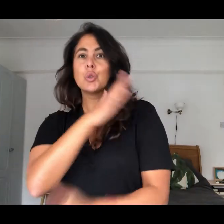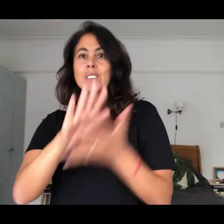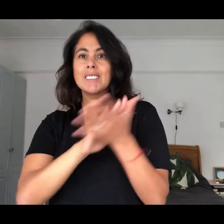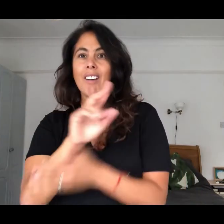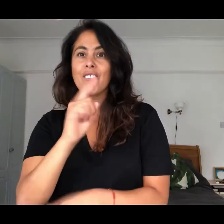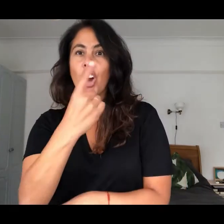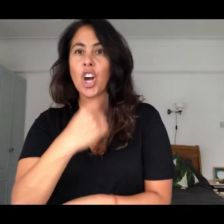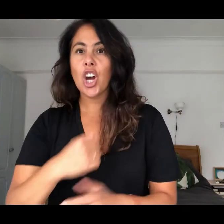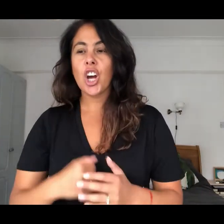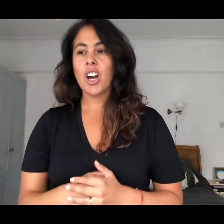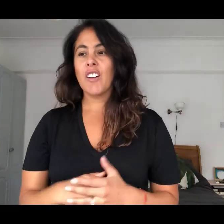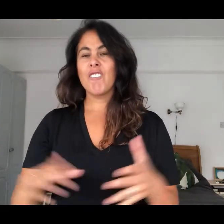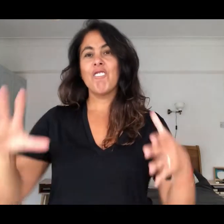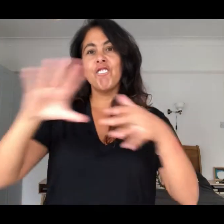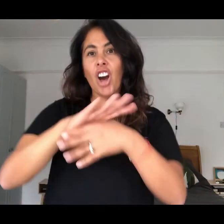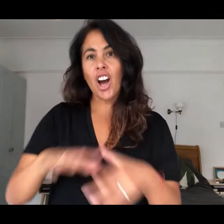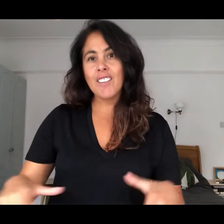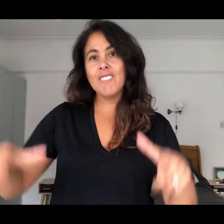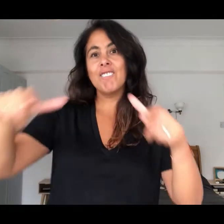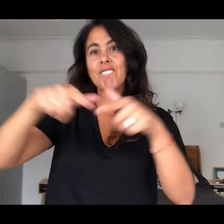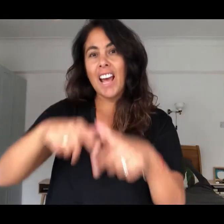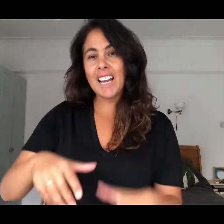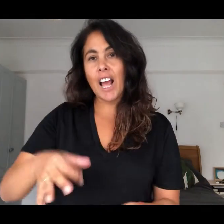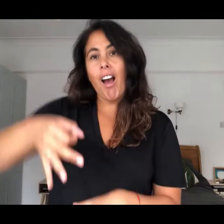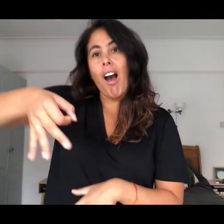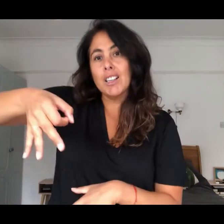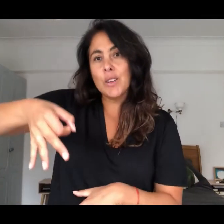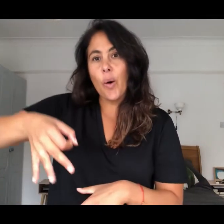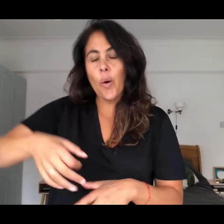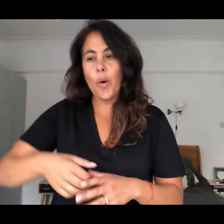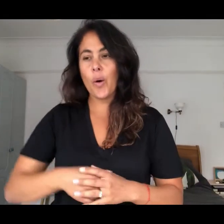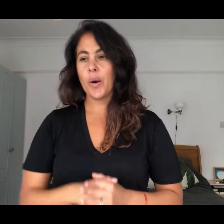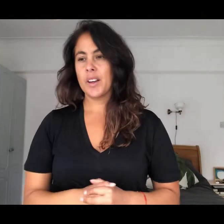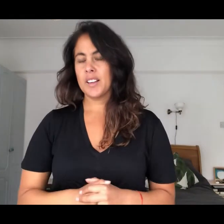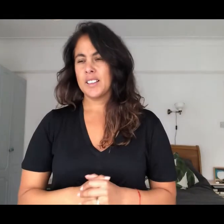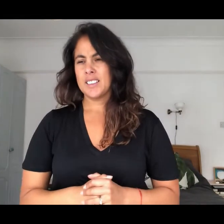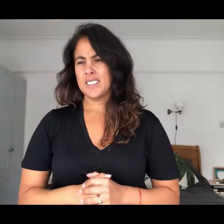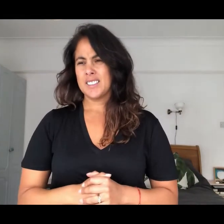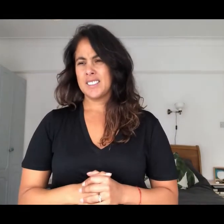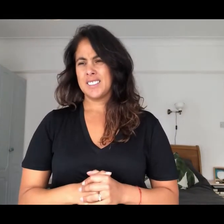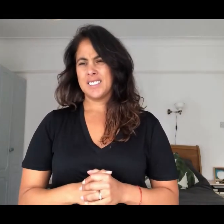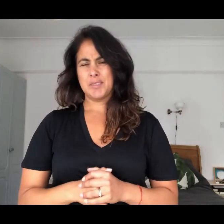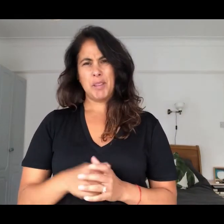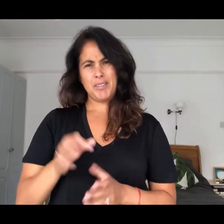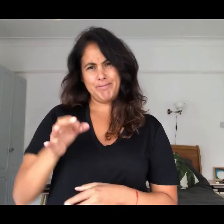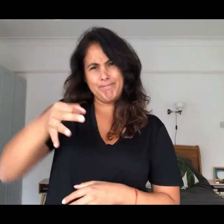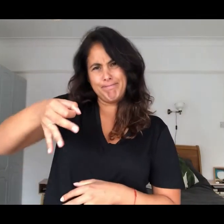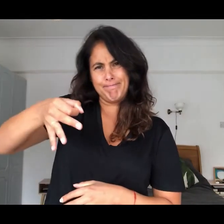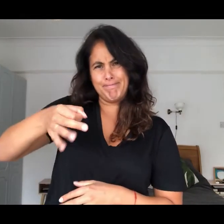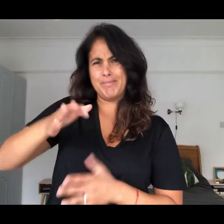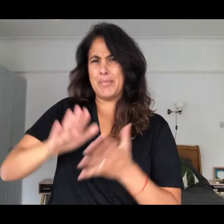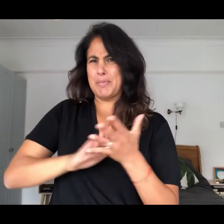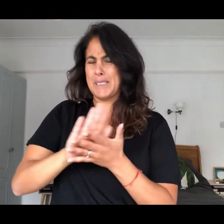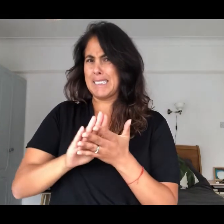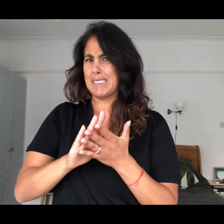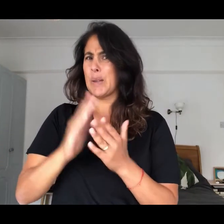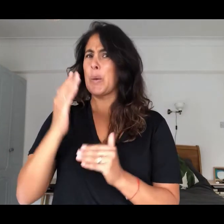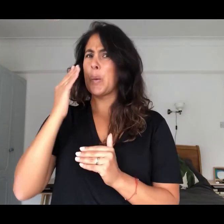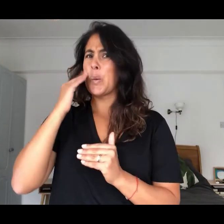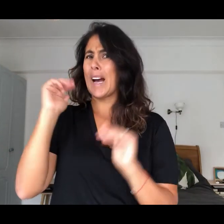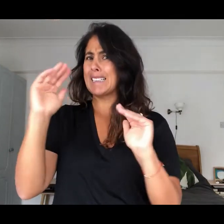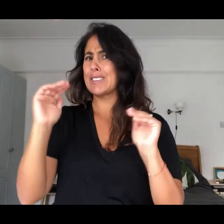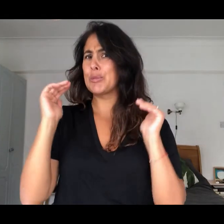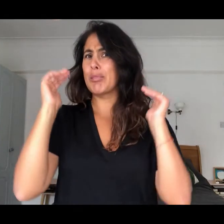first, like Barking, Banny and arsehole? Does you know that the BSL for arsehole